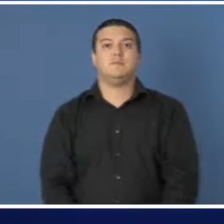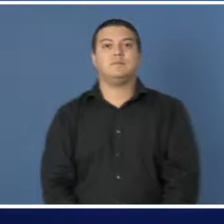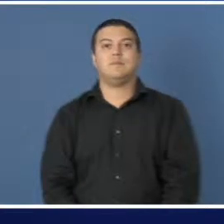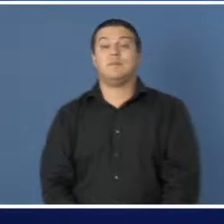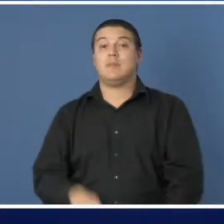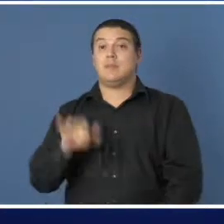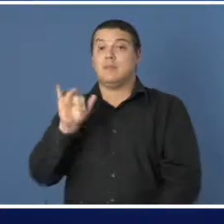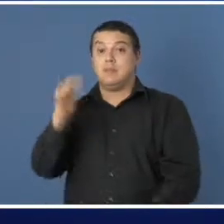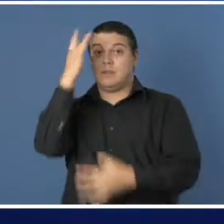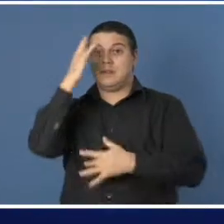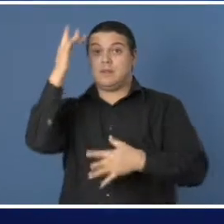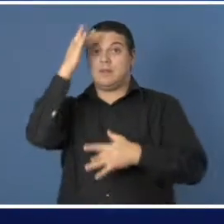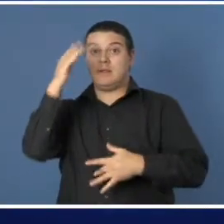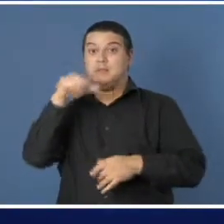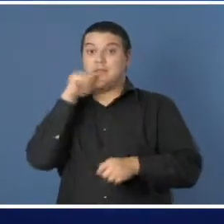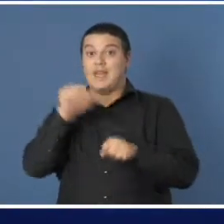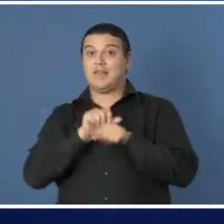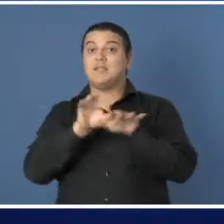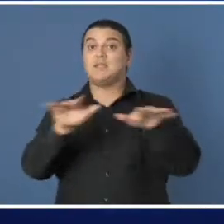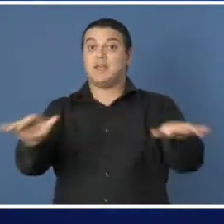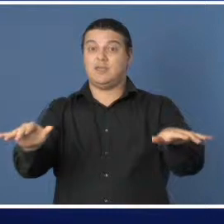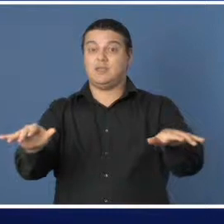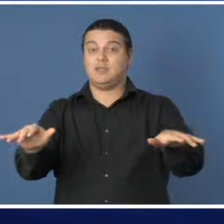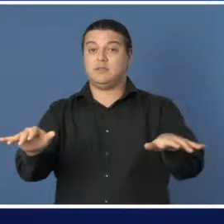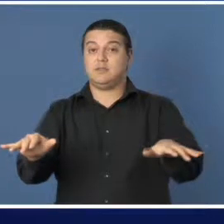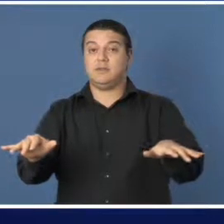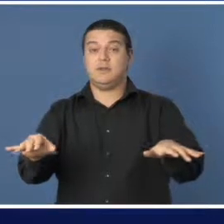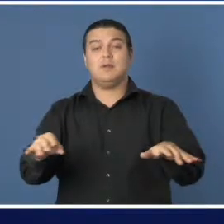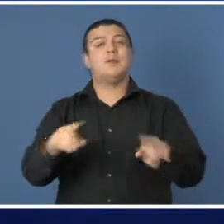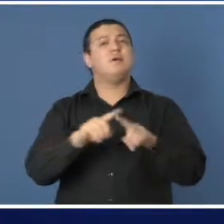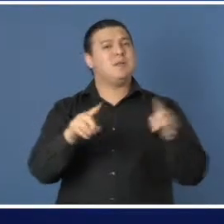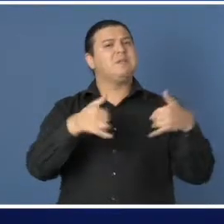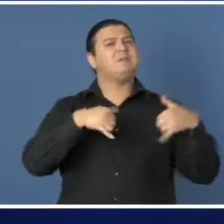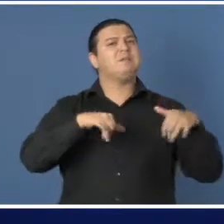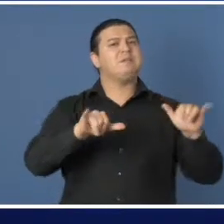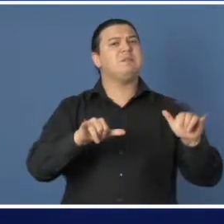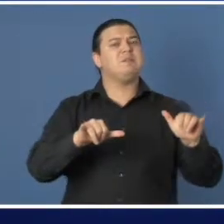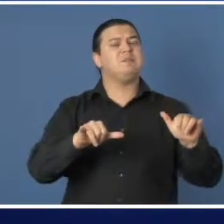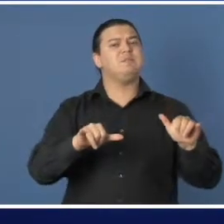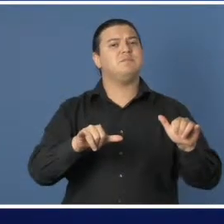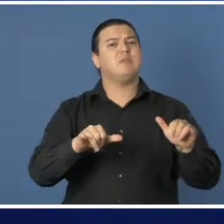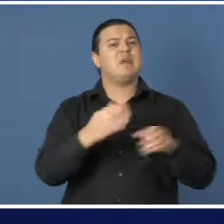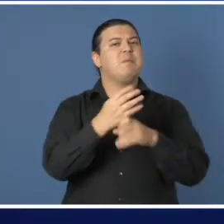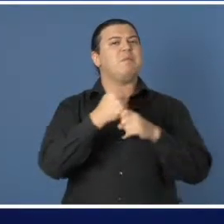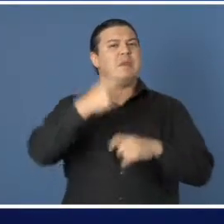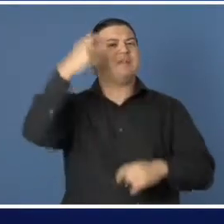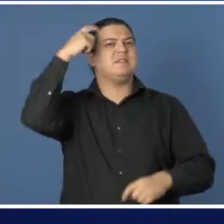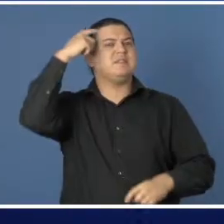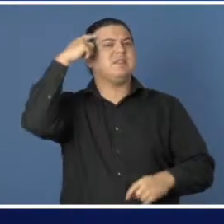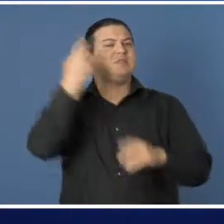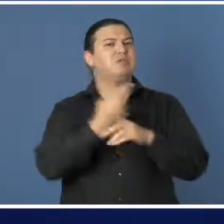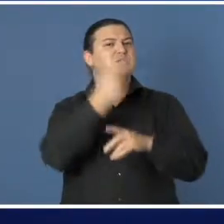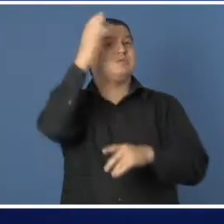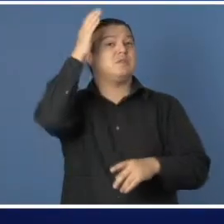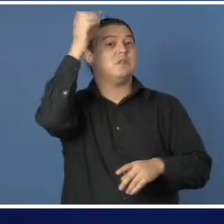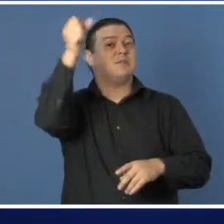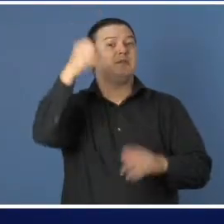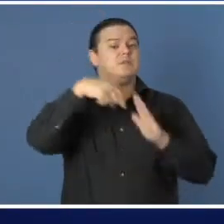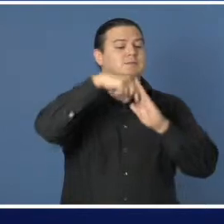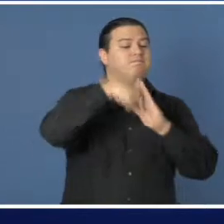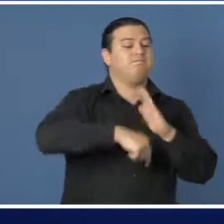While botulism is not contagious, it still makes sense to use common